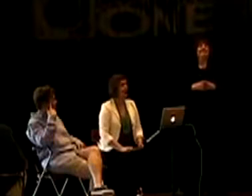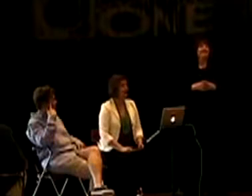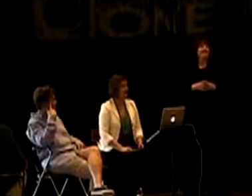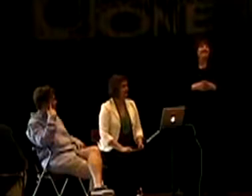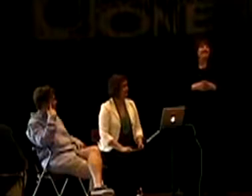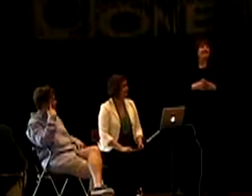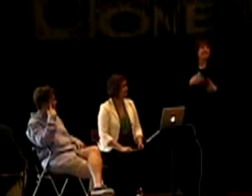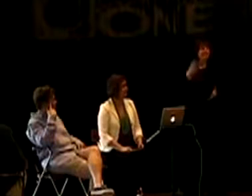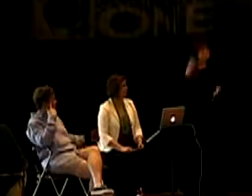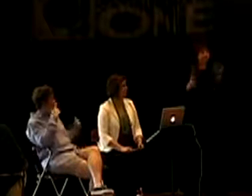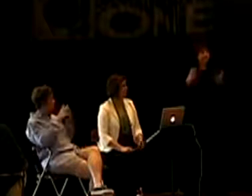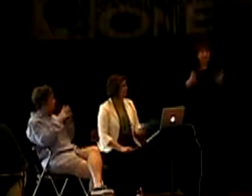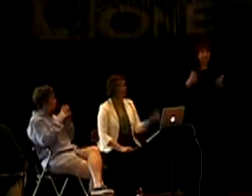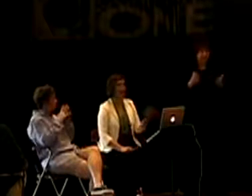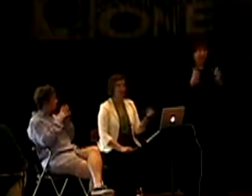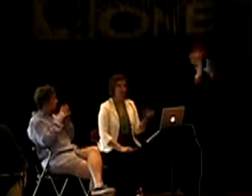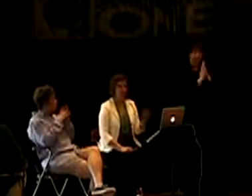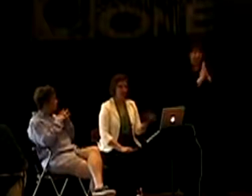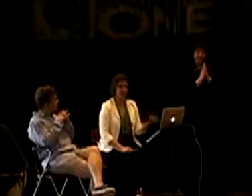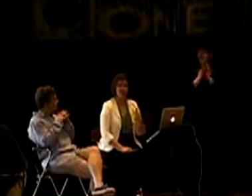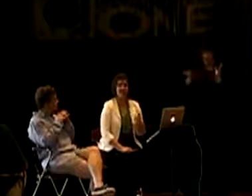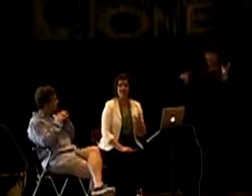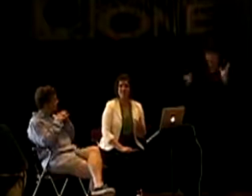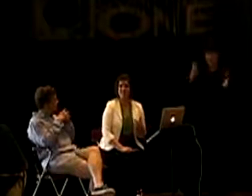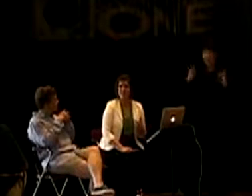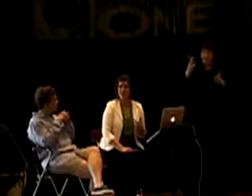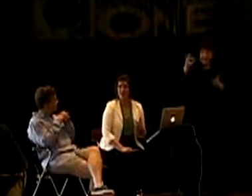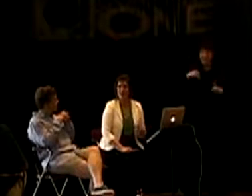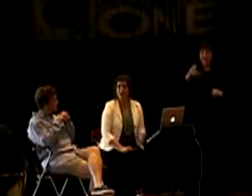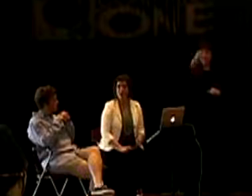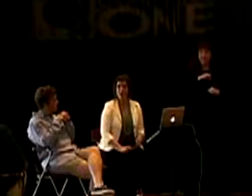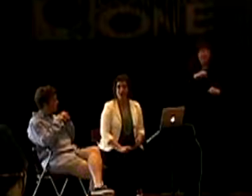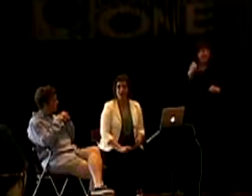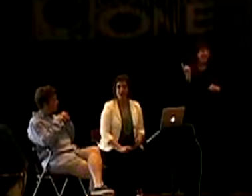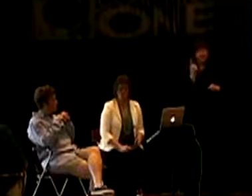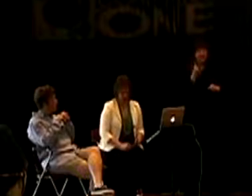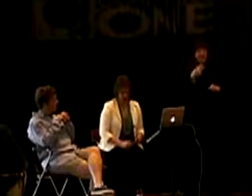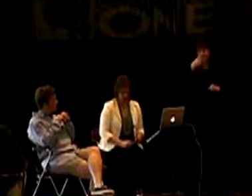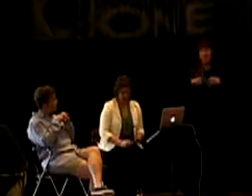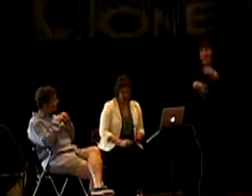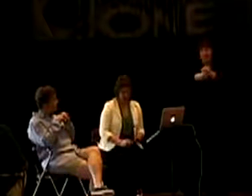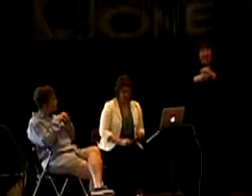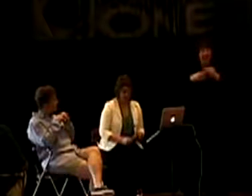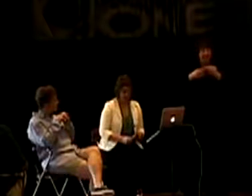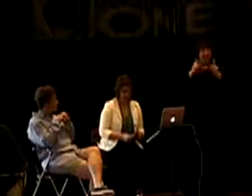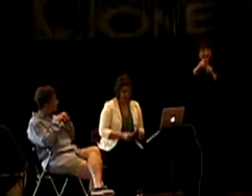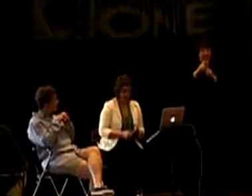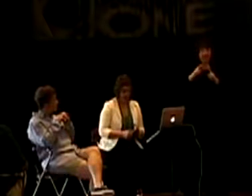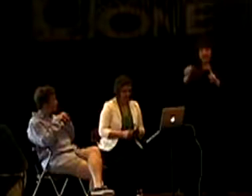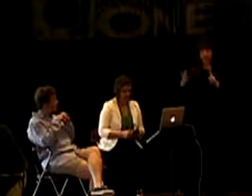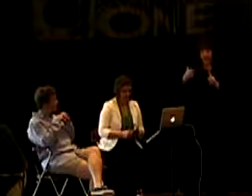I'll probably ask them to throw in a couple other words if they think I've missed anything really important, which is